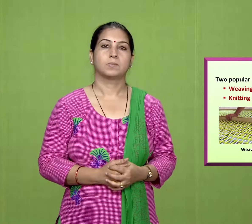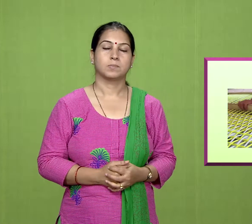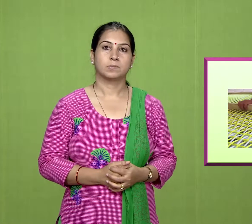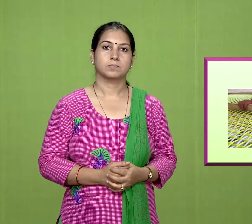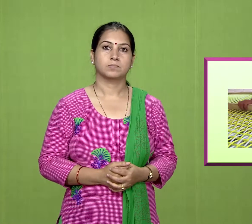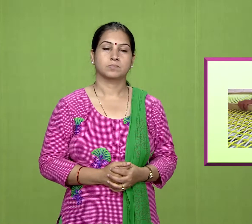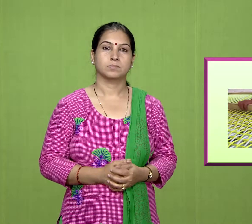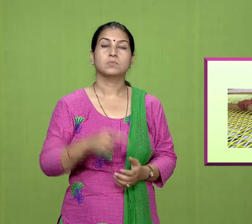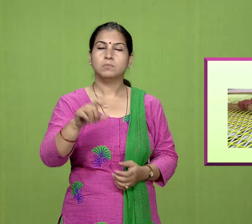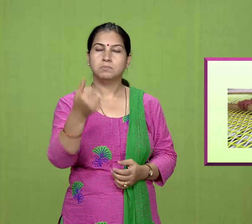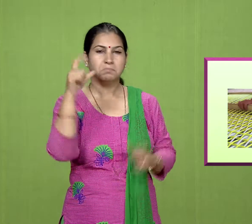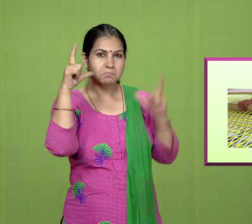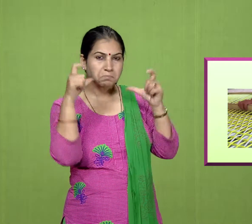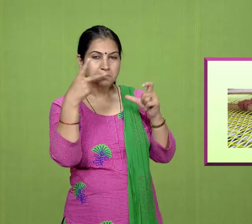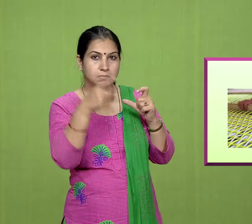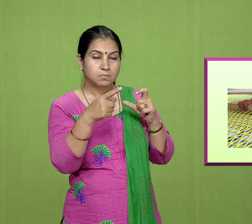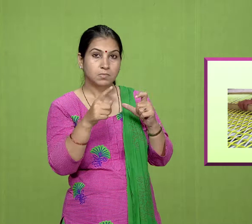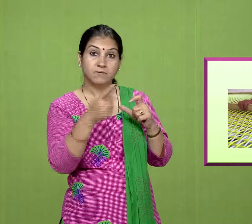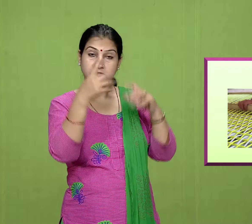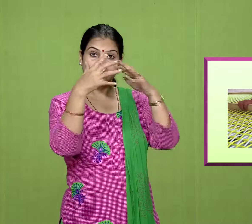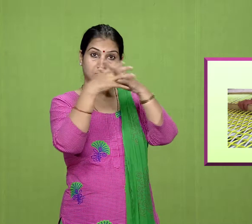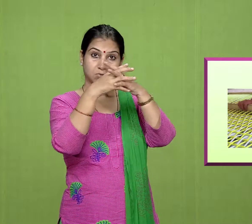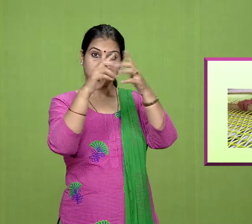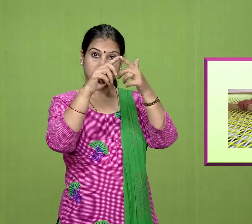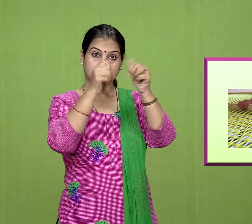You can see here the weaving is being carried out,